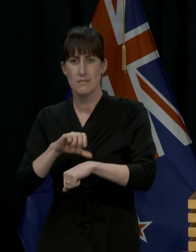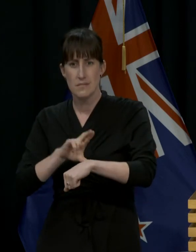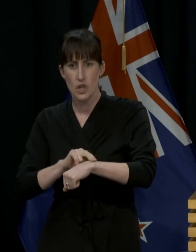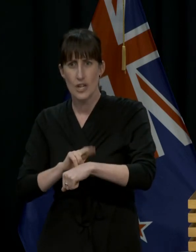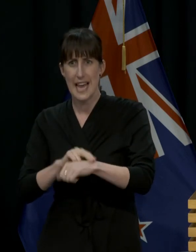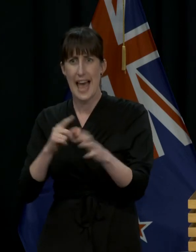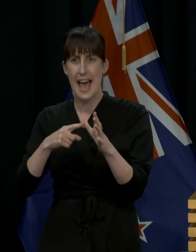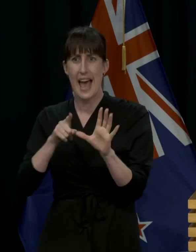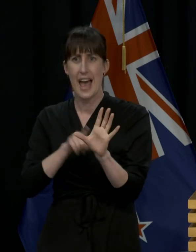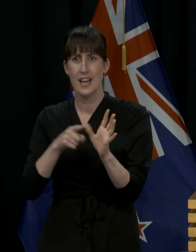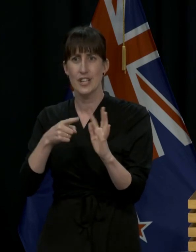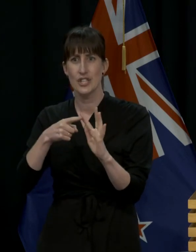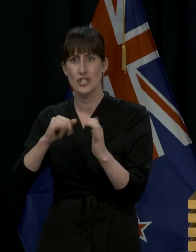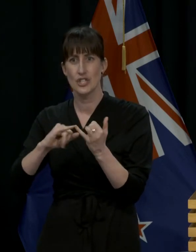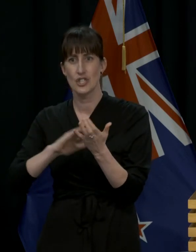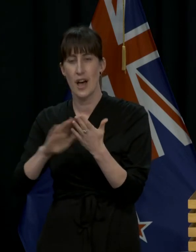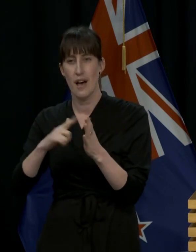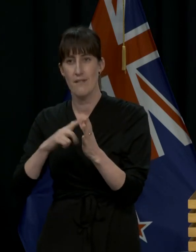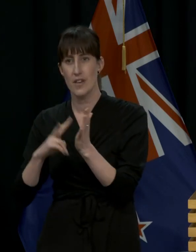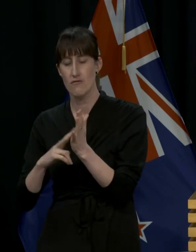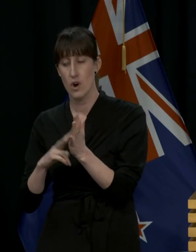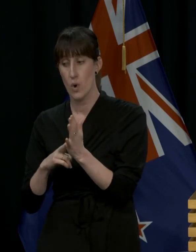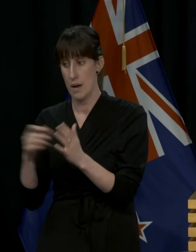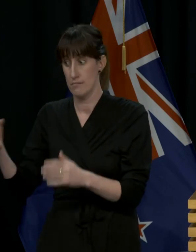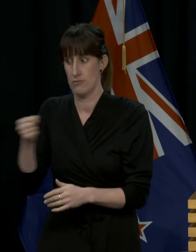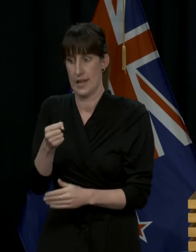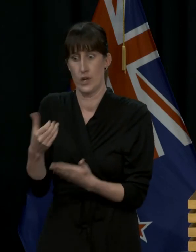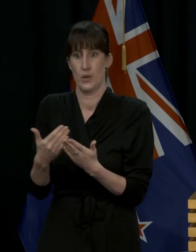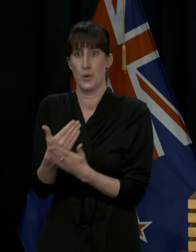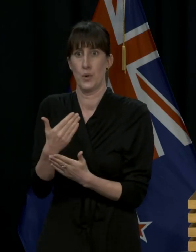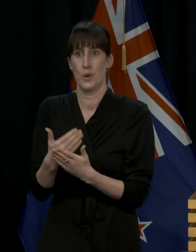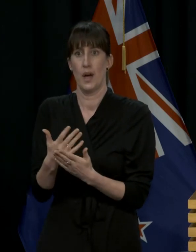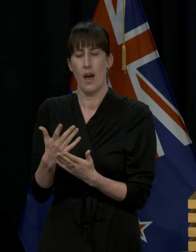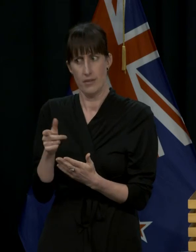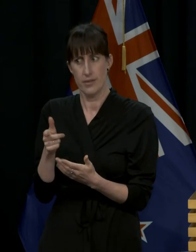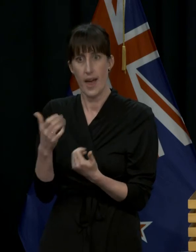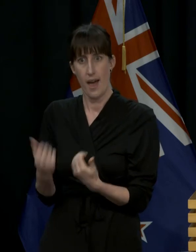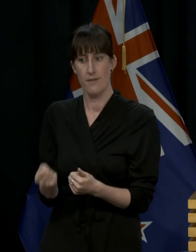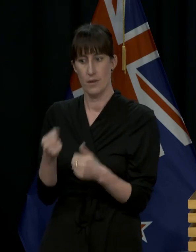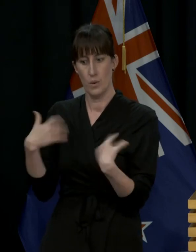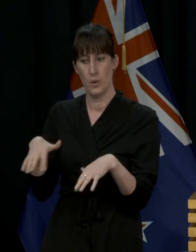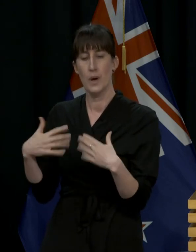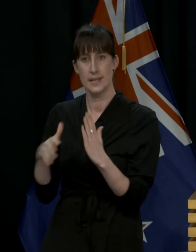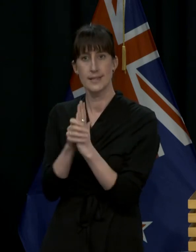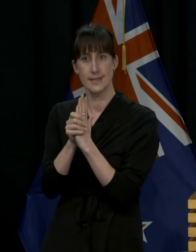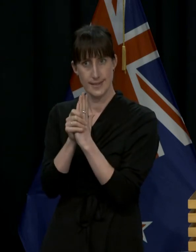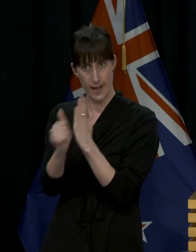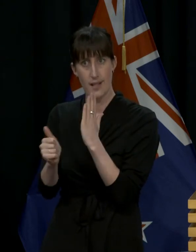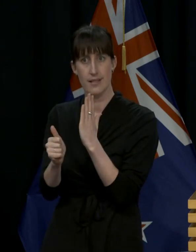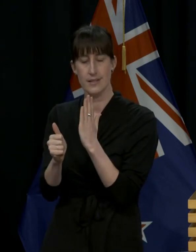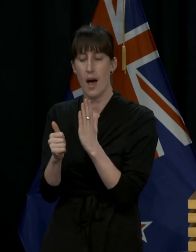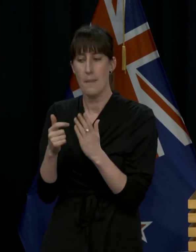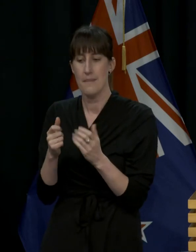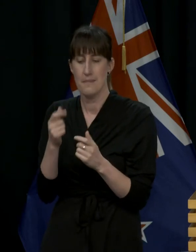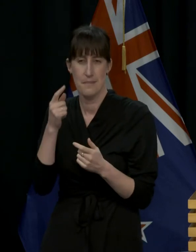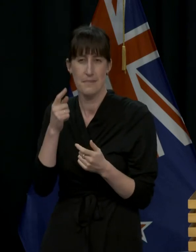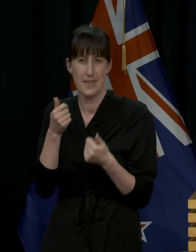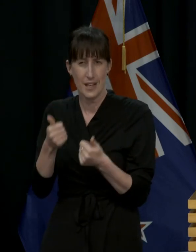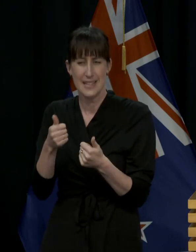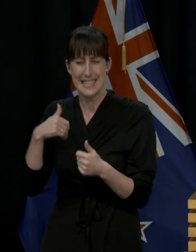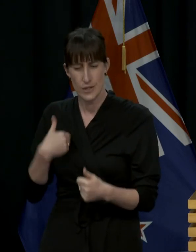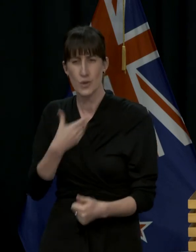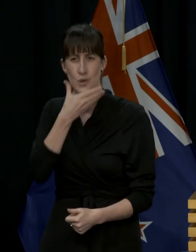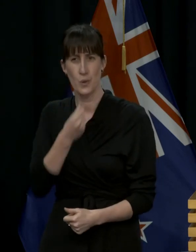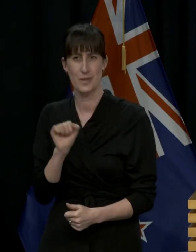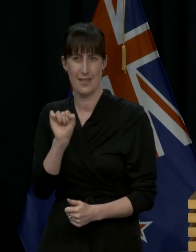is that we have to always make use of the talent we have. We have extraordinary talent in this caucus, and I believe that alongside